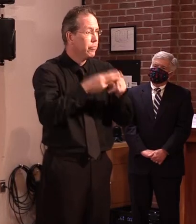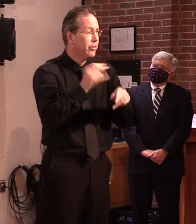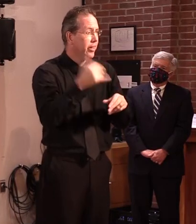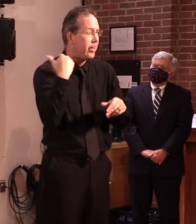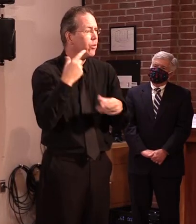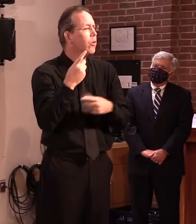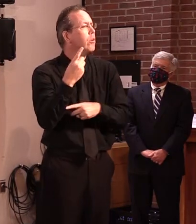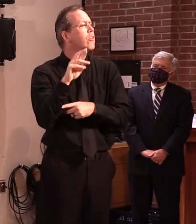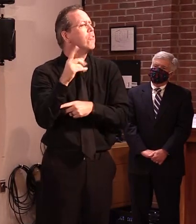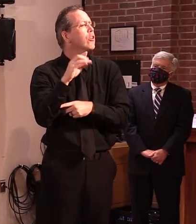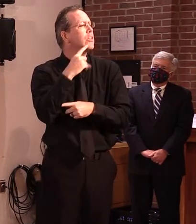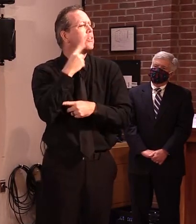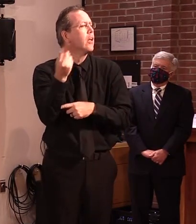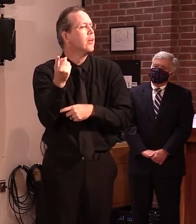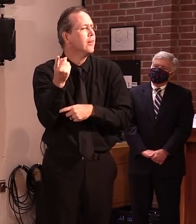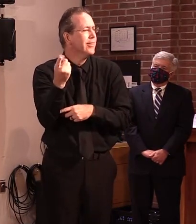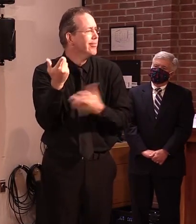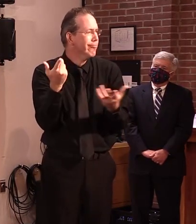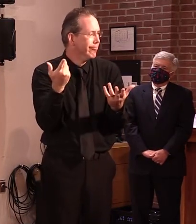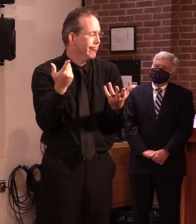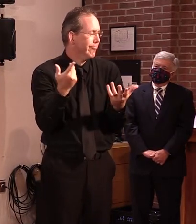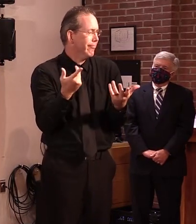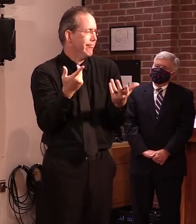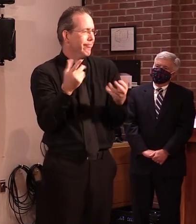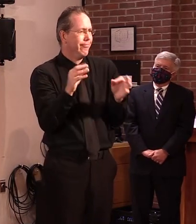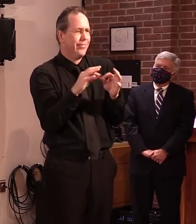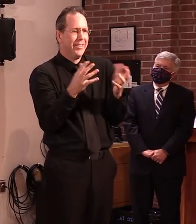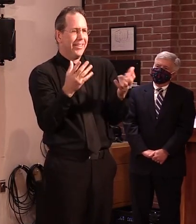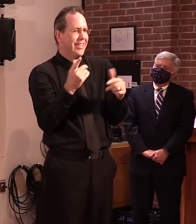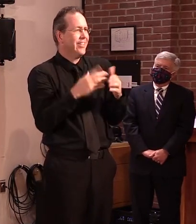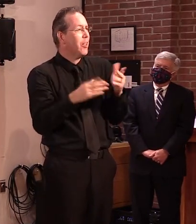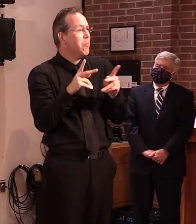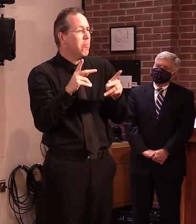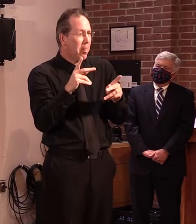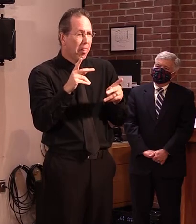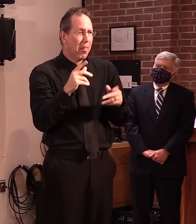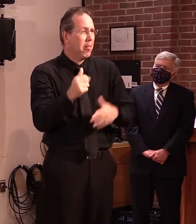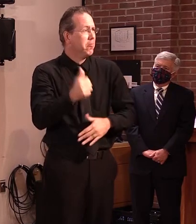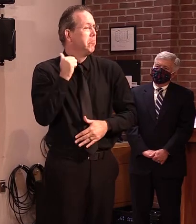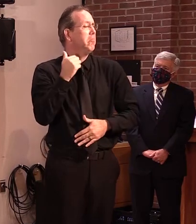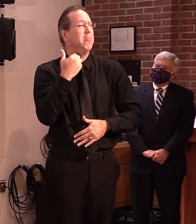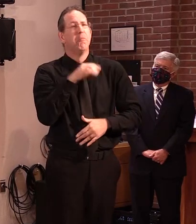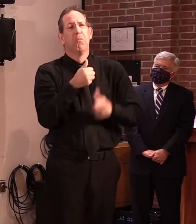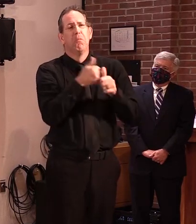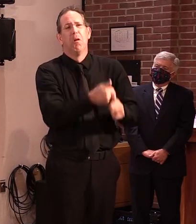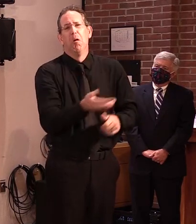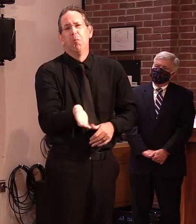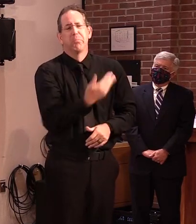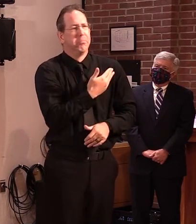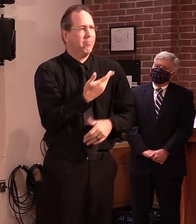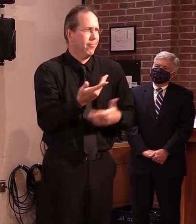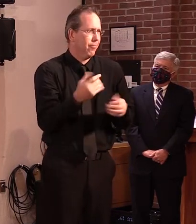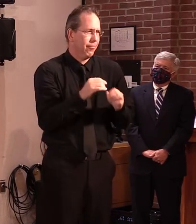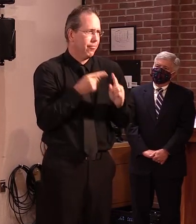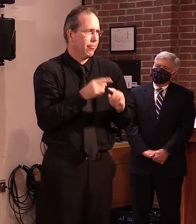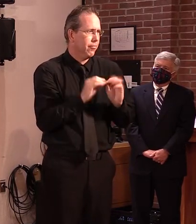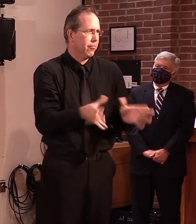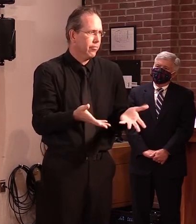appropriate. There are different areas of the country that would just resist doing anything like